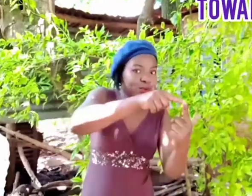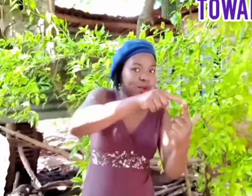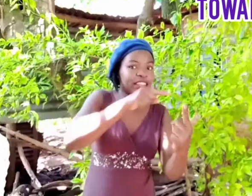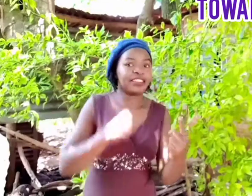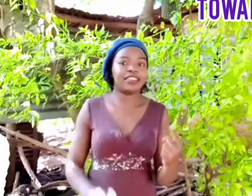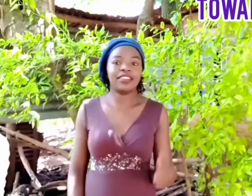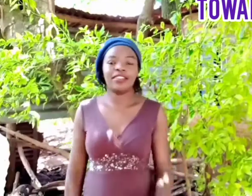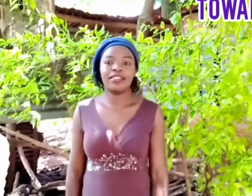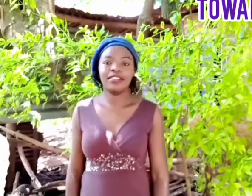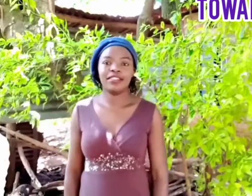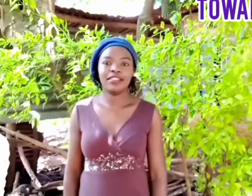Towards.